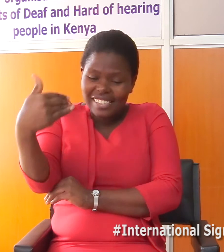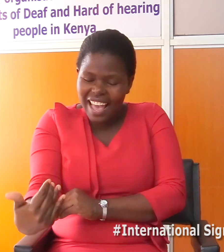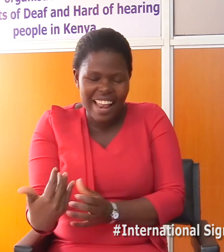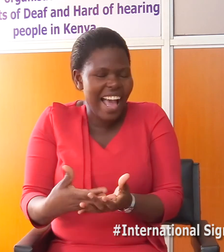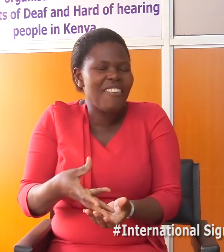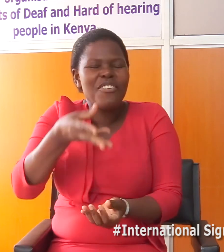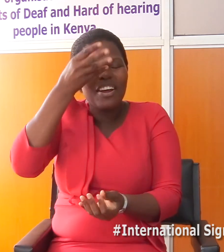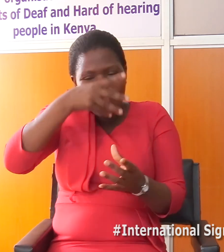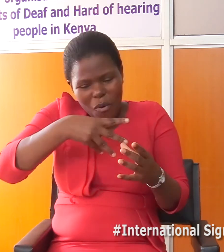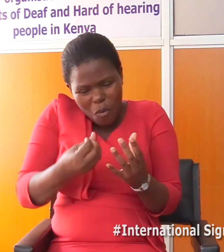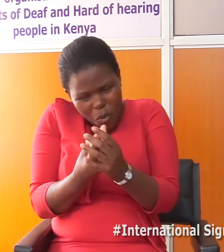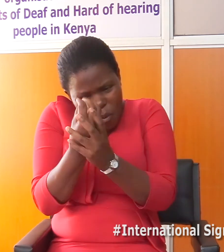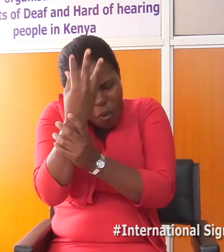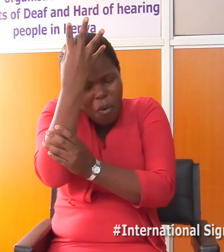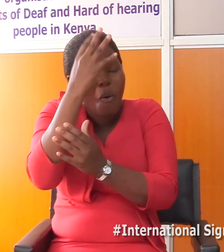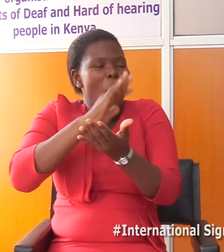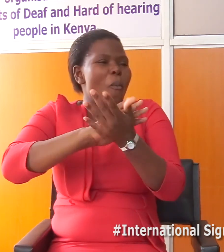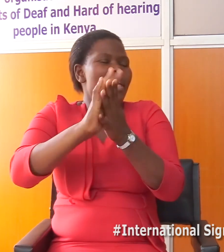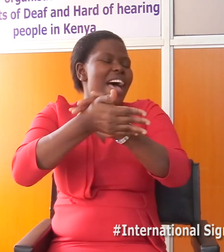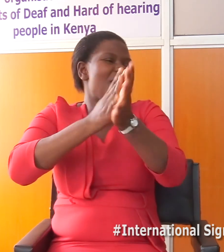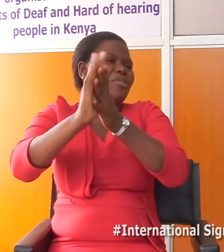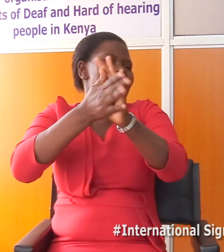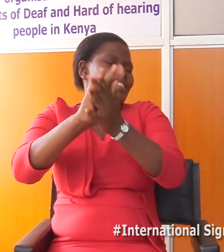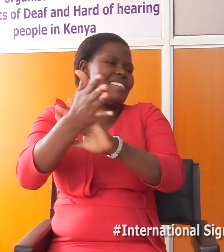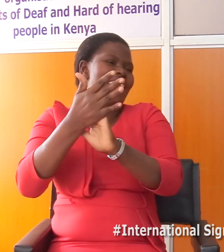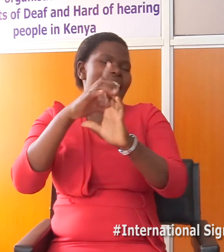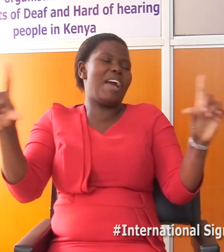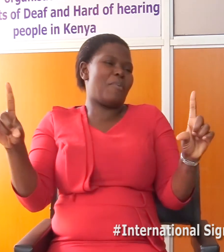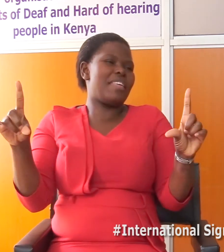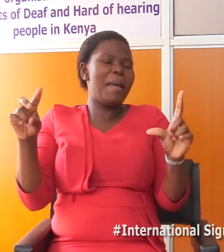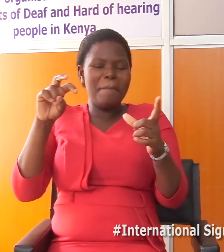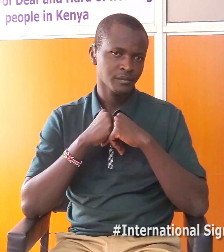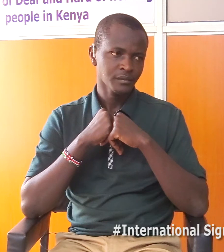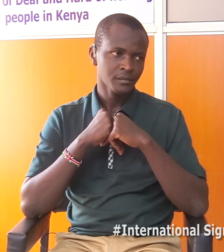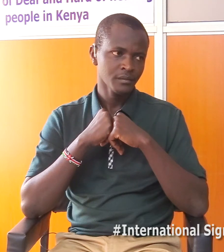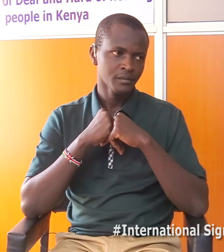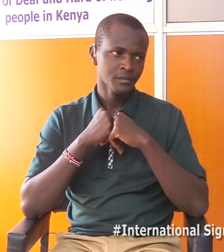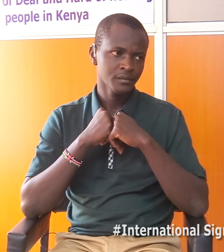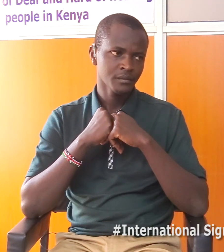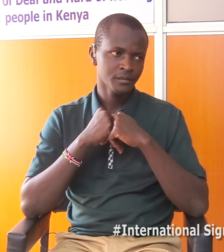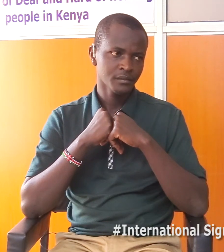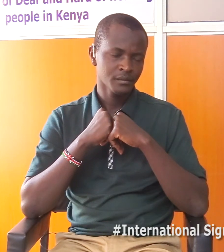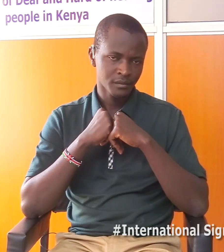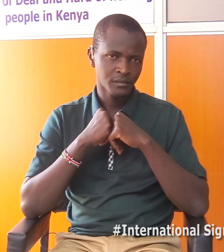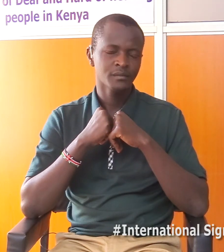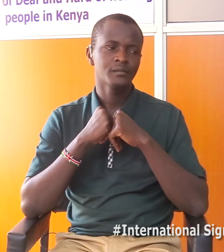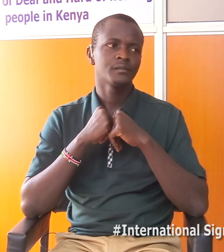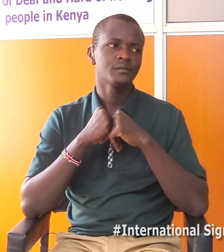language. This person needs to know that because I am deaf, my language is what? Sign language. The World Federation of the Deaf invites all